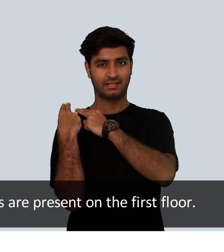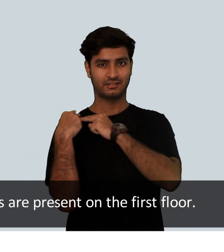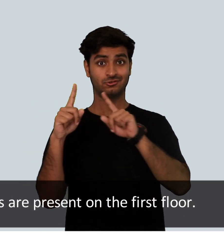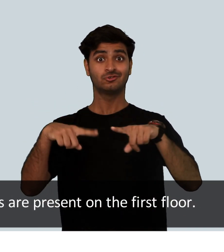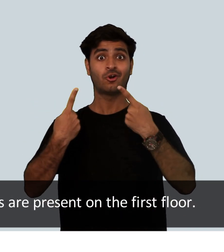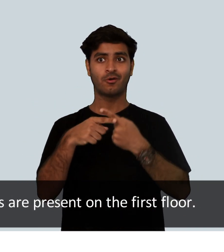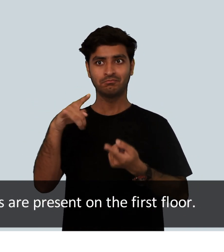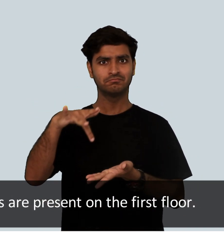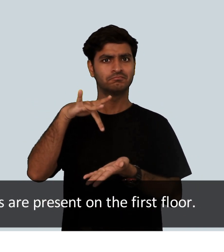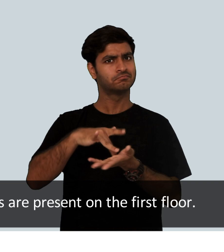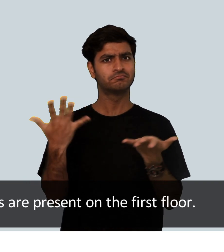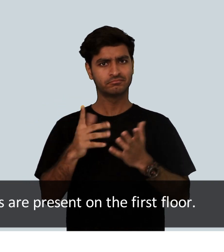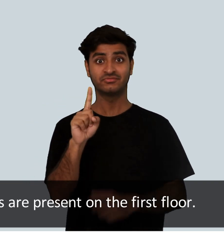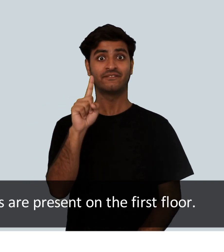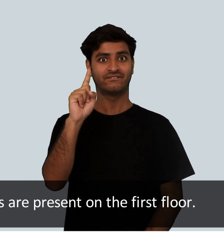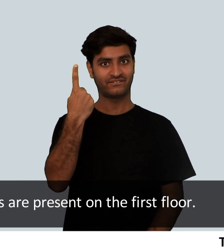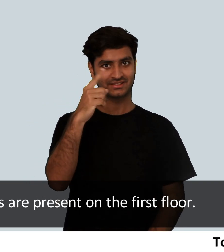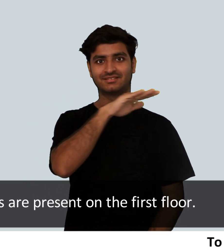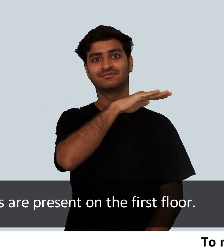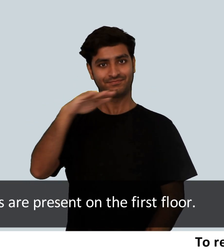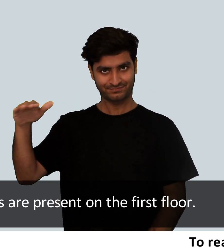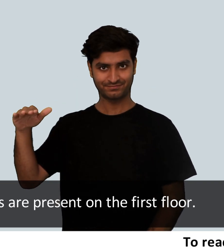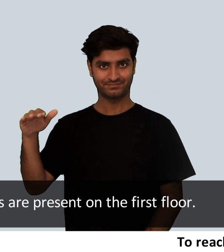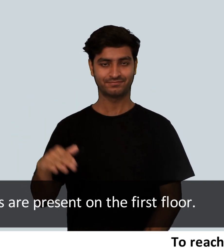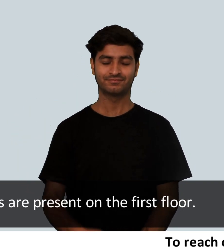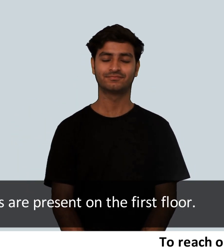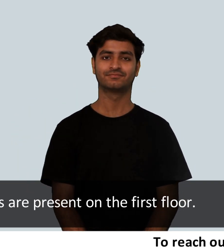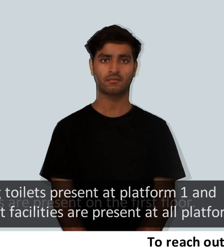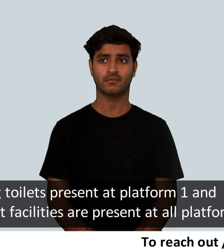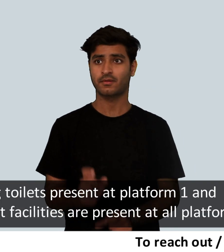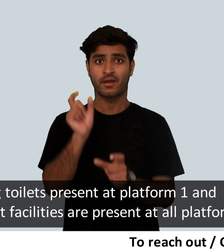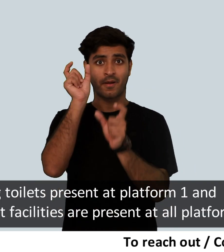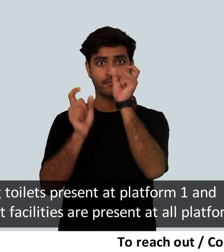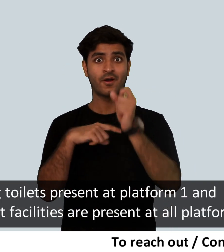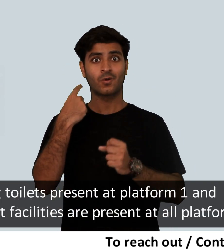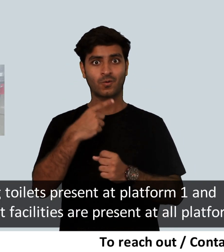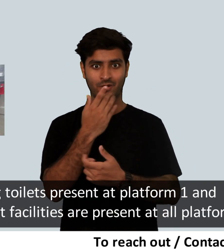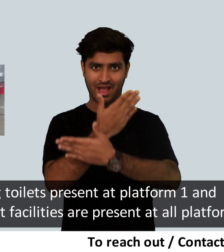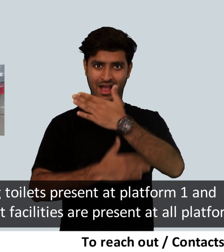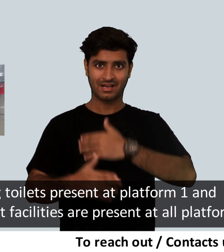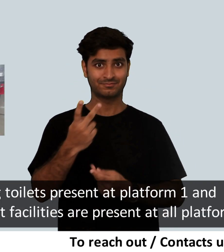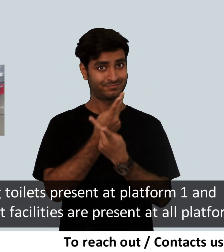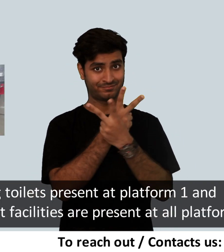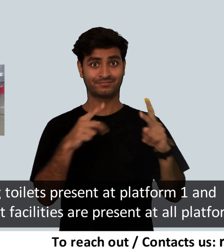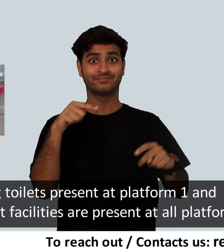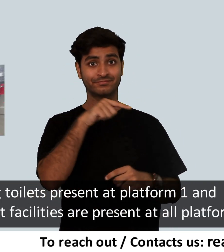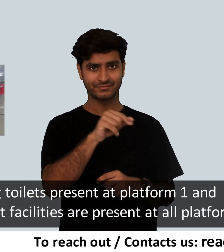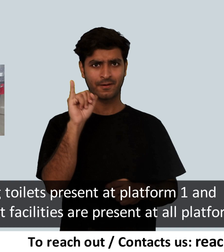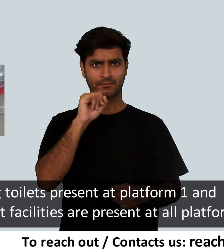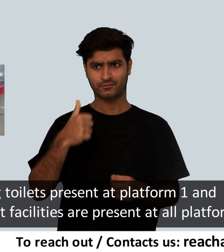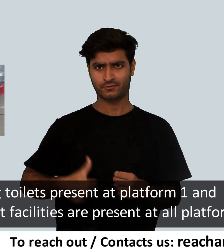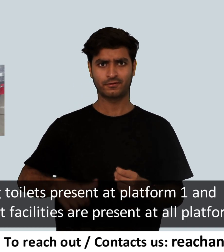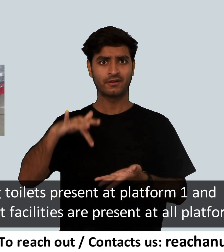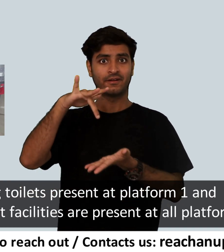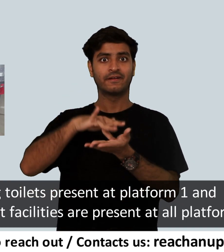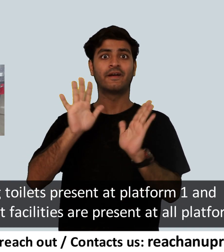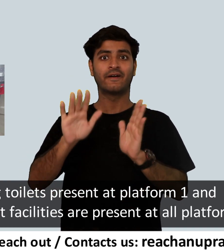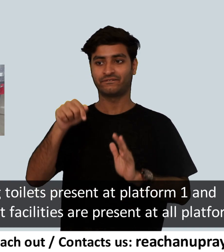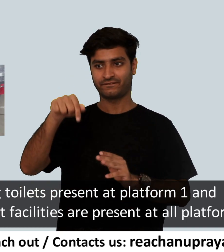Retiring rooms are present on the first floor. There are Divyaung toilets present at platform 1 and